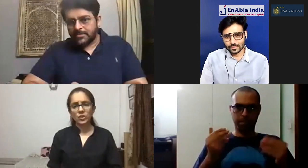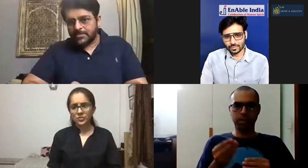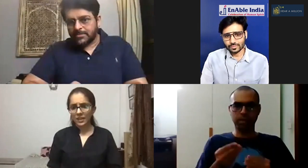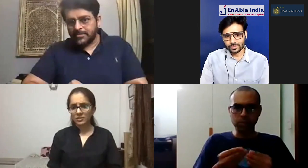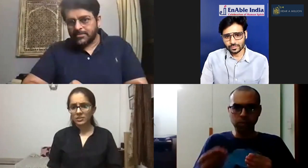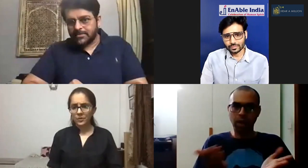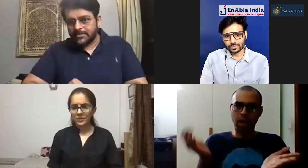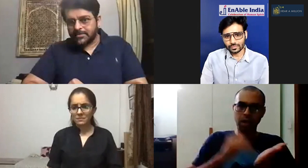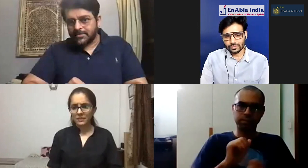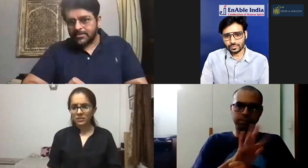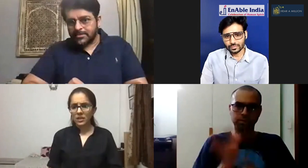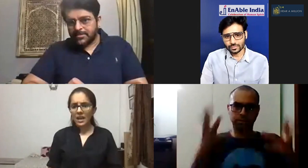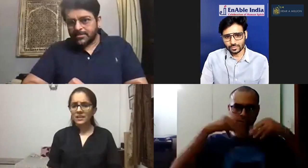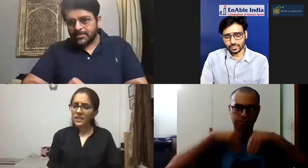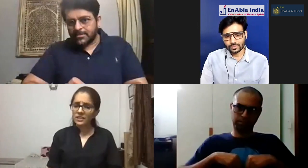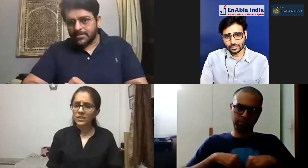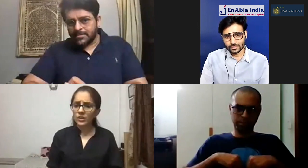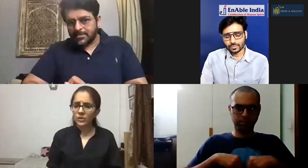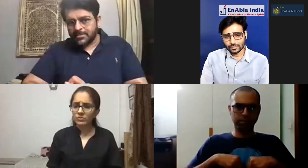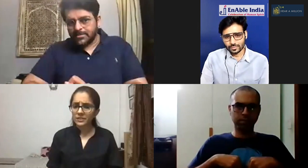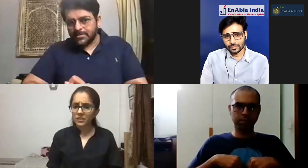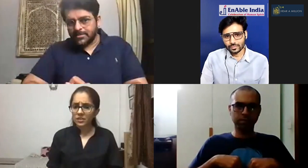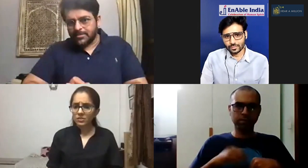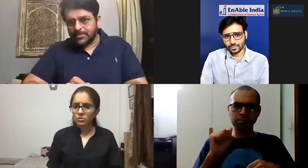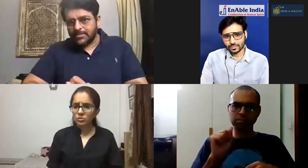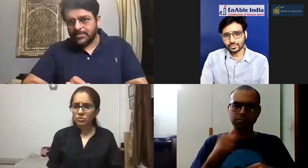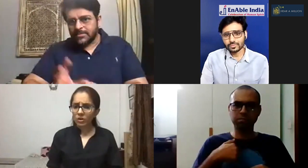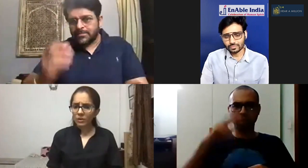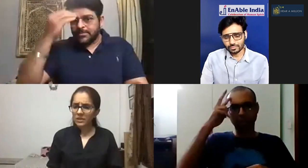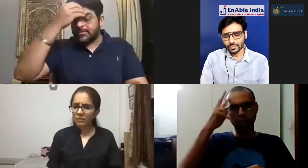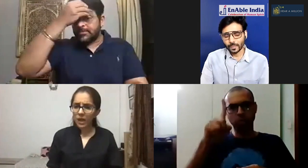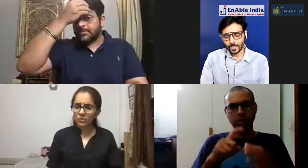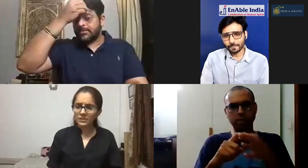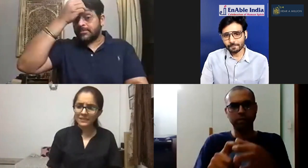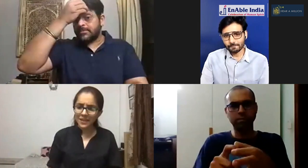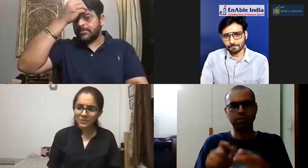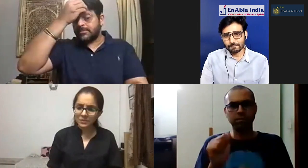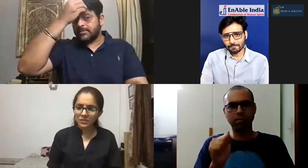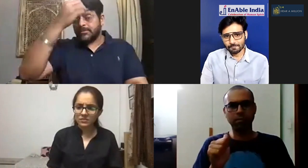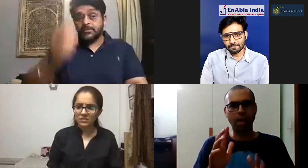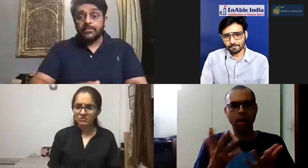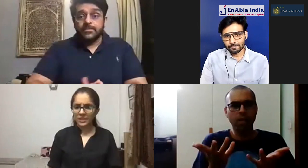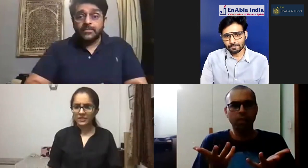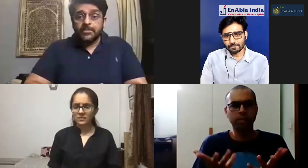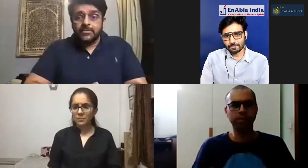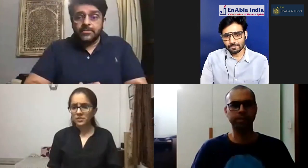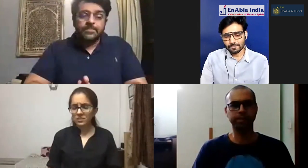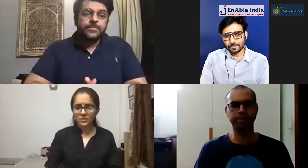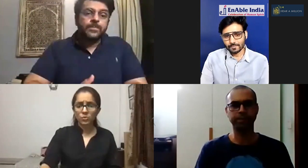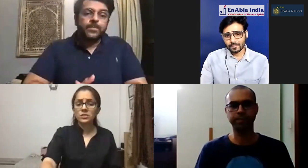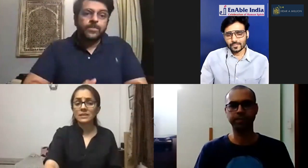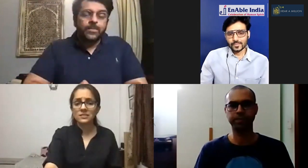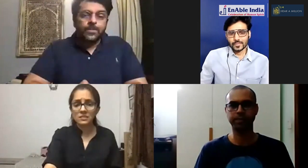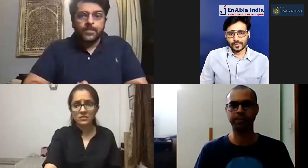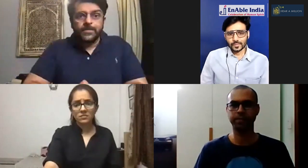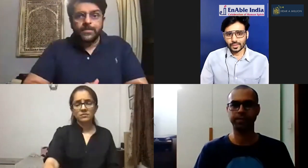he got recovered. Now he's better. And again, he got COVID. So, I mean, how did that happen? Can a person get